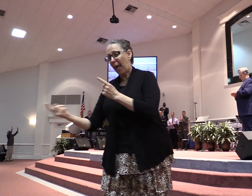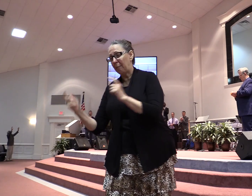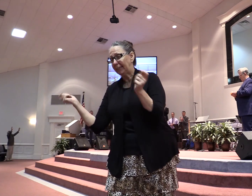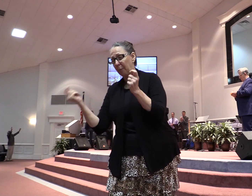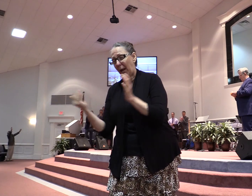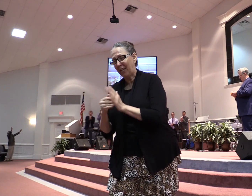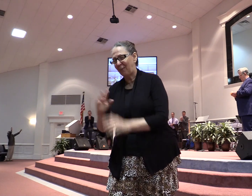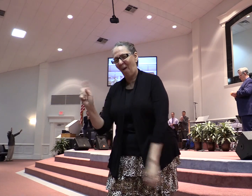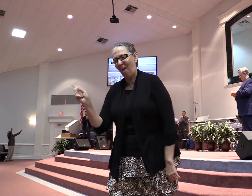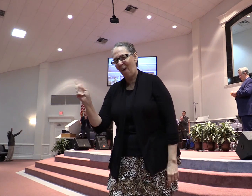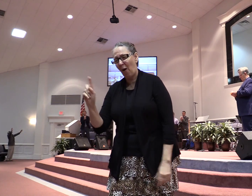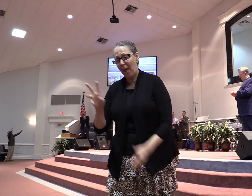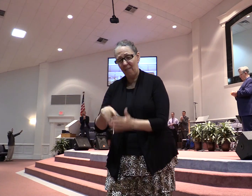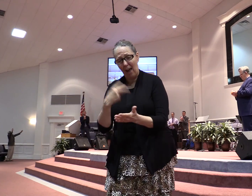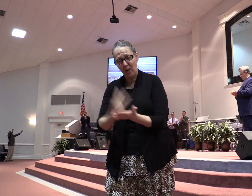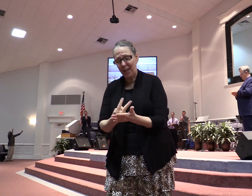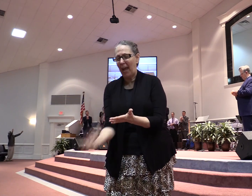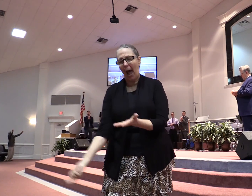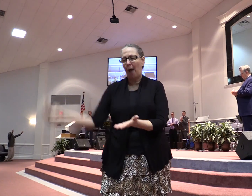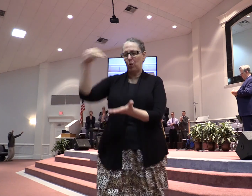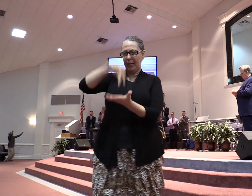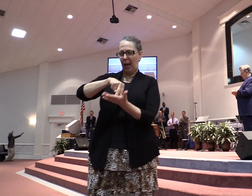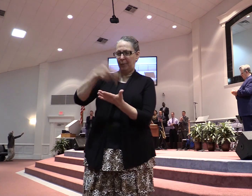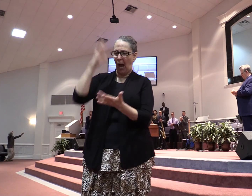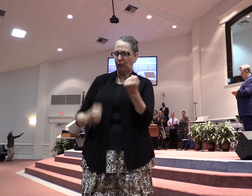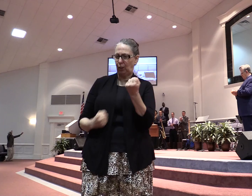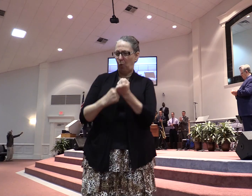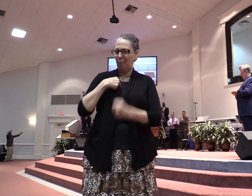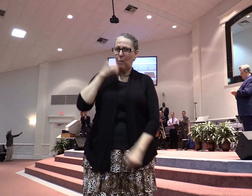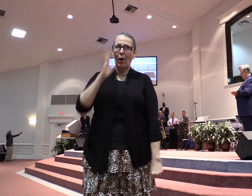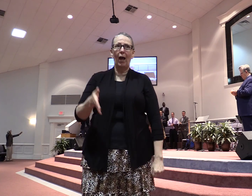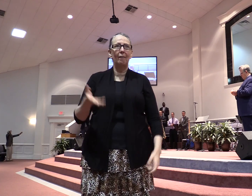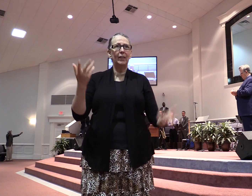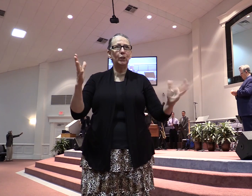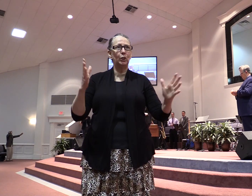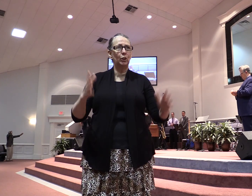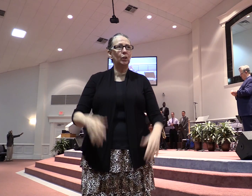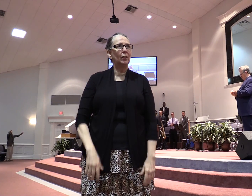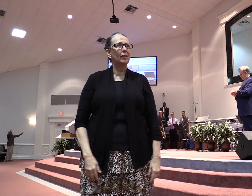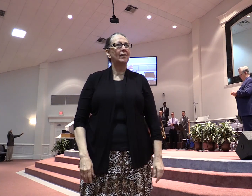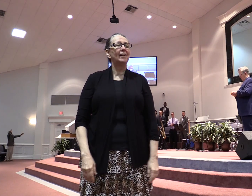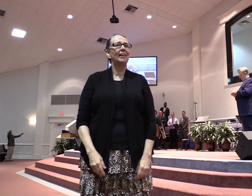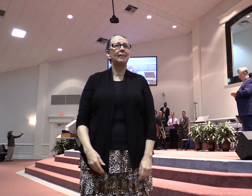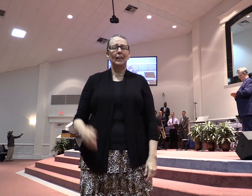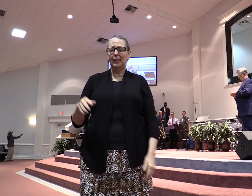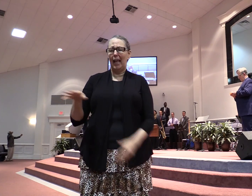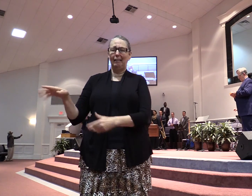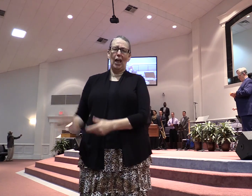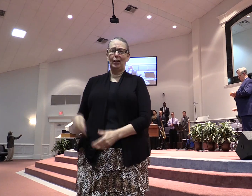my enemy, for when I fall, I shall arise. Amen. So let the dogs